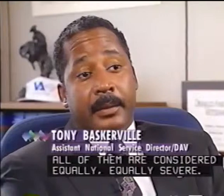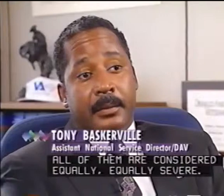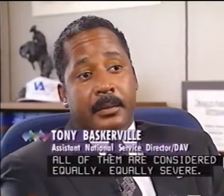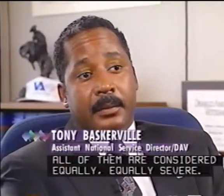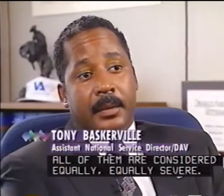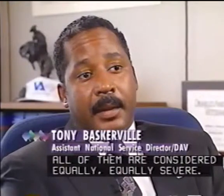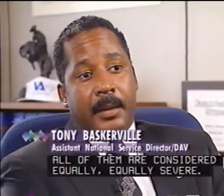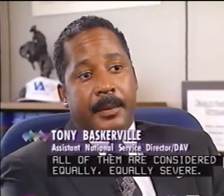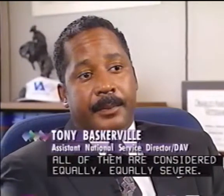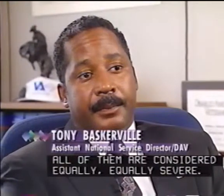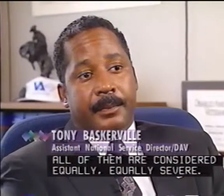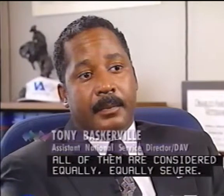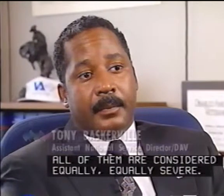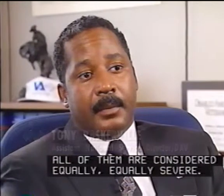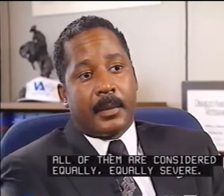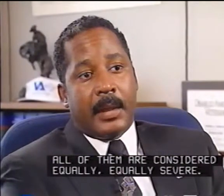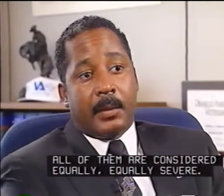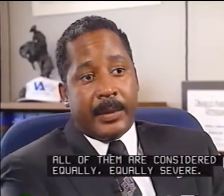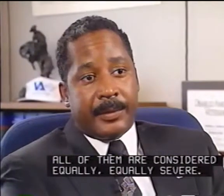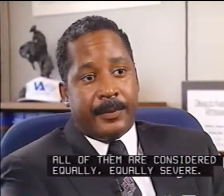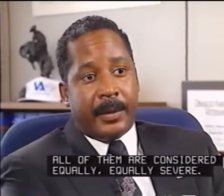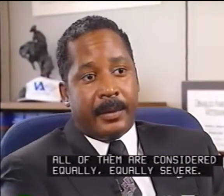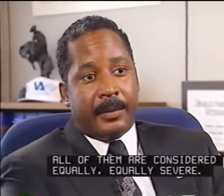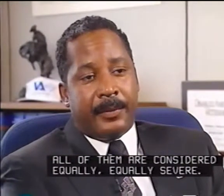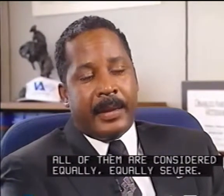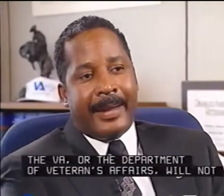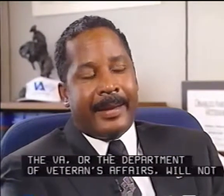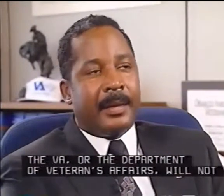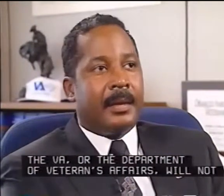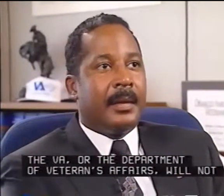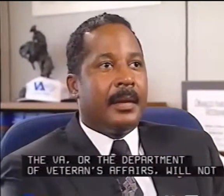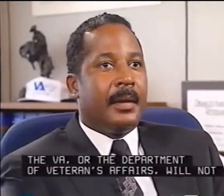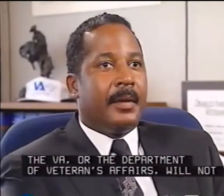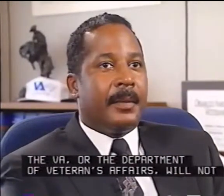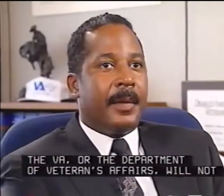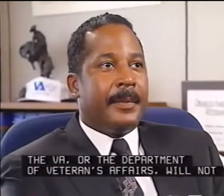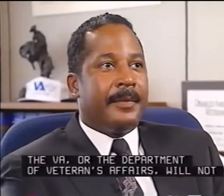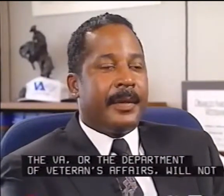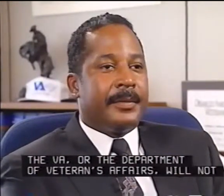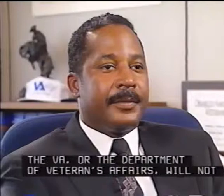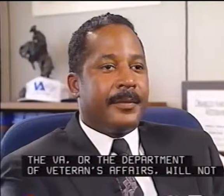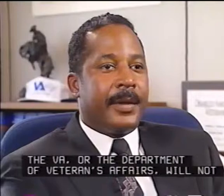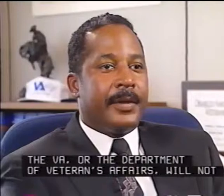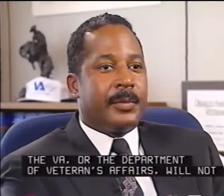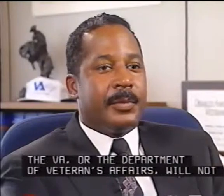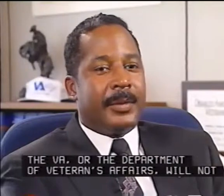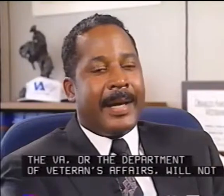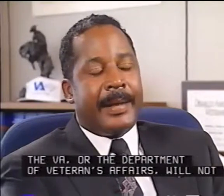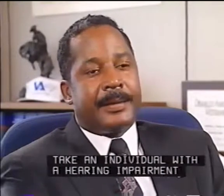equally severe. The VA or Department of Veterans Affairs will not